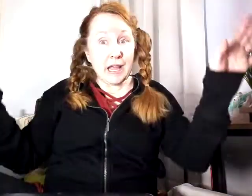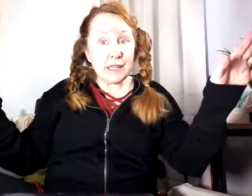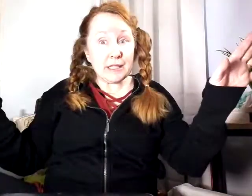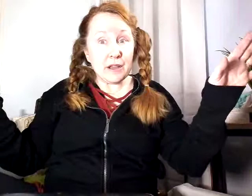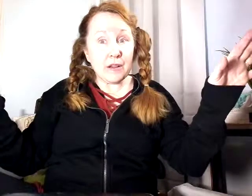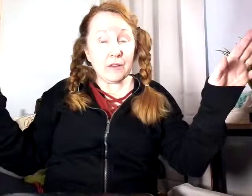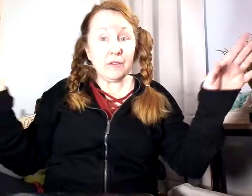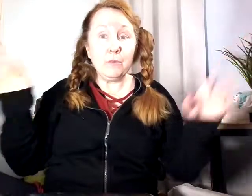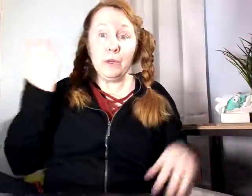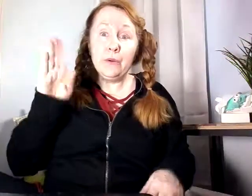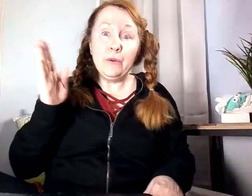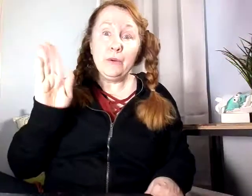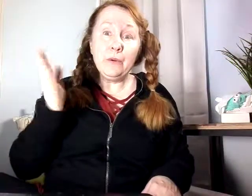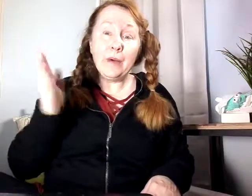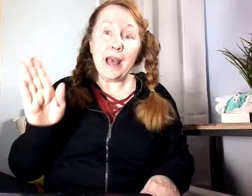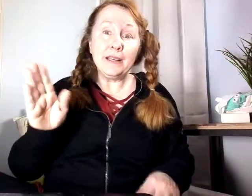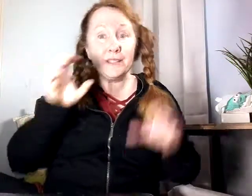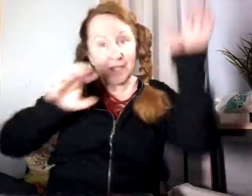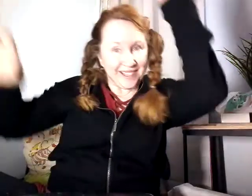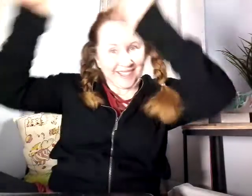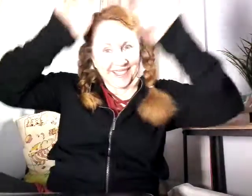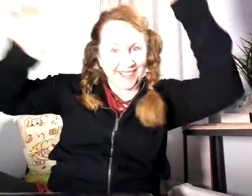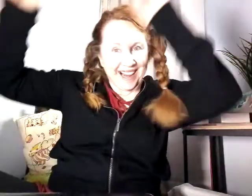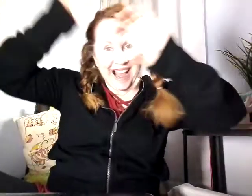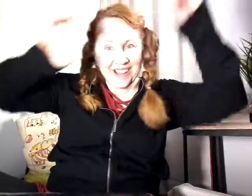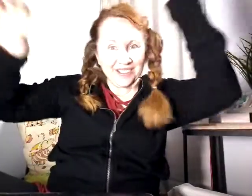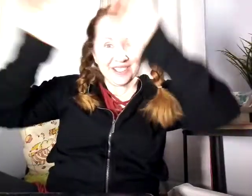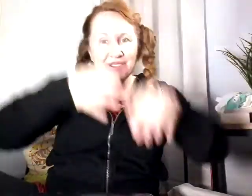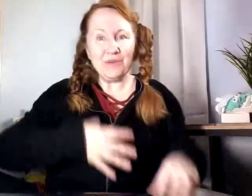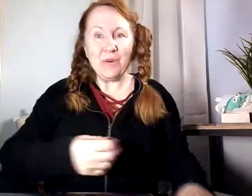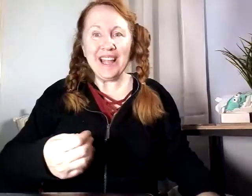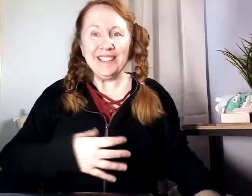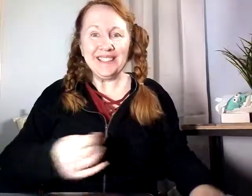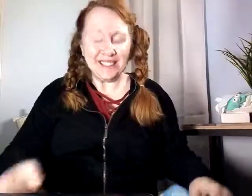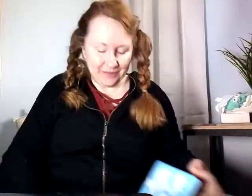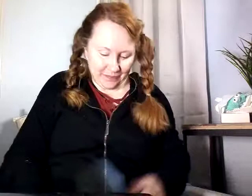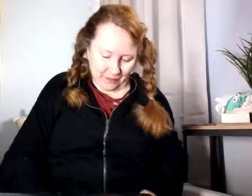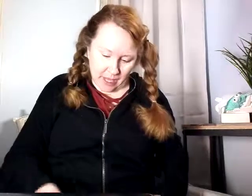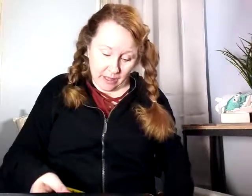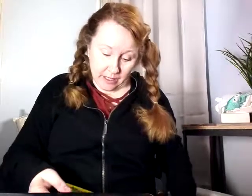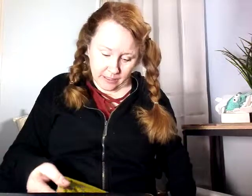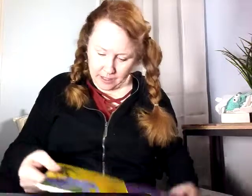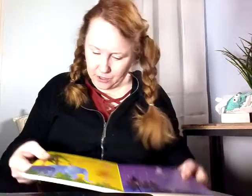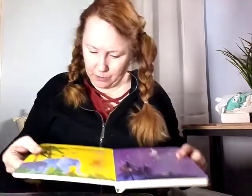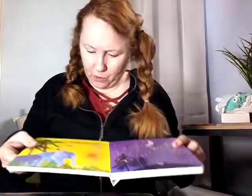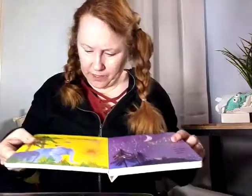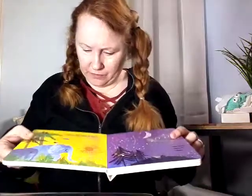skies of blue and clouds of white. This is actually quite